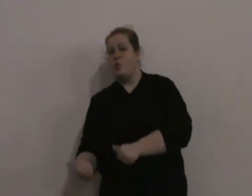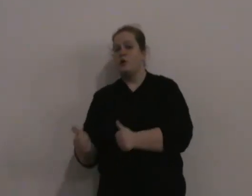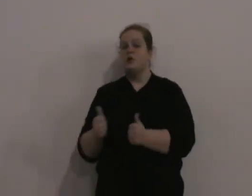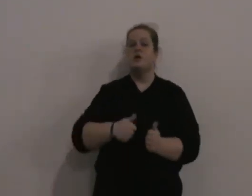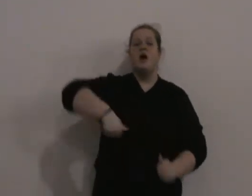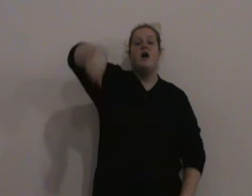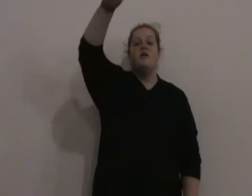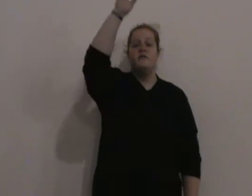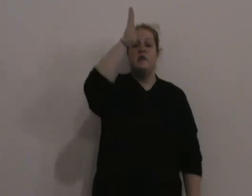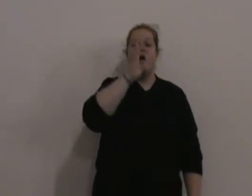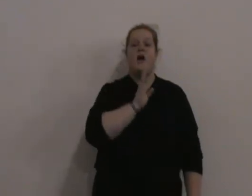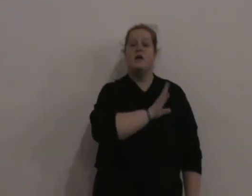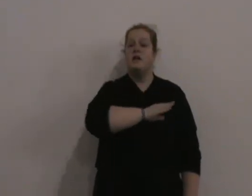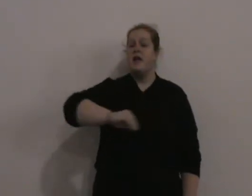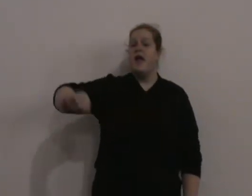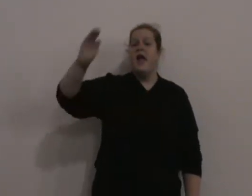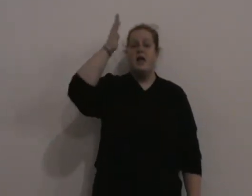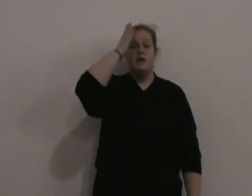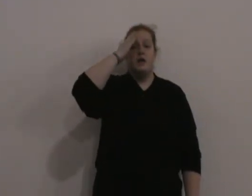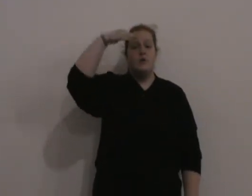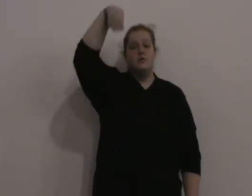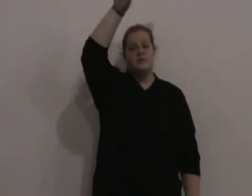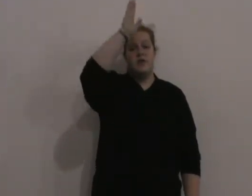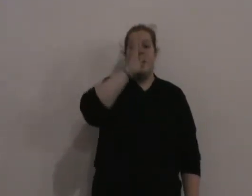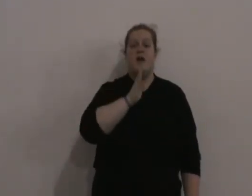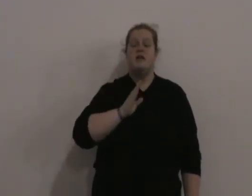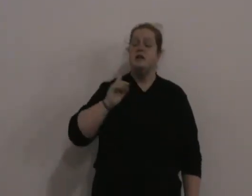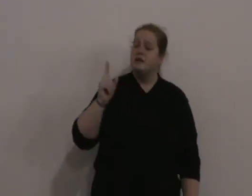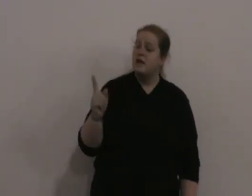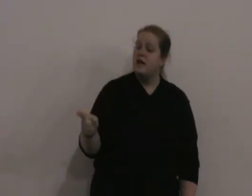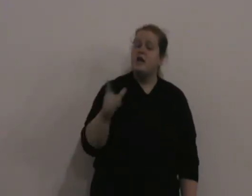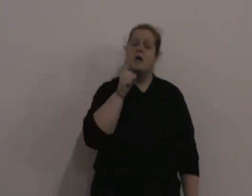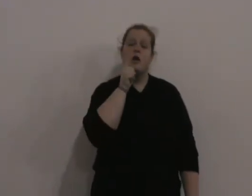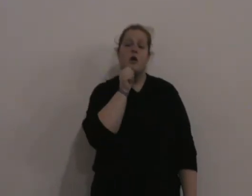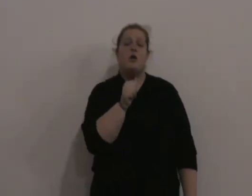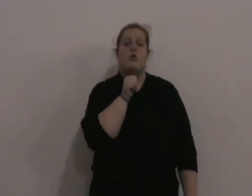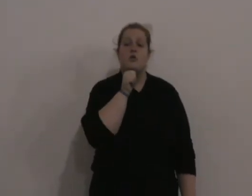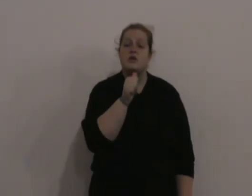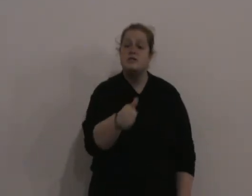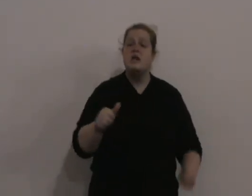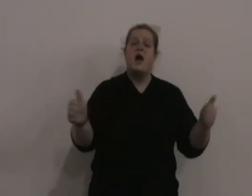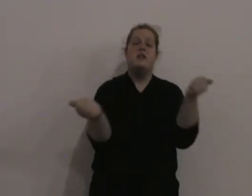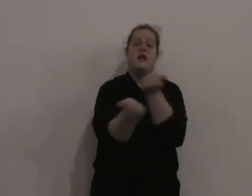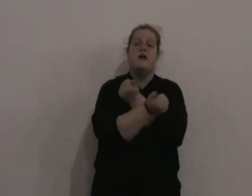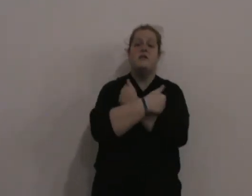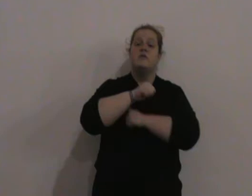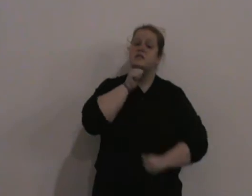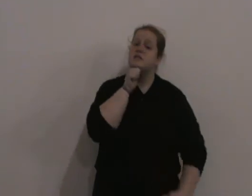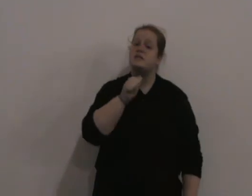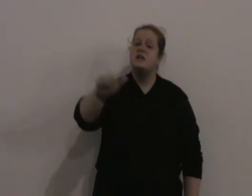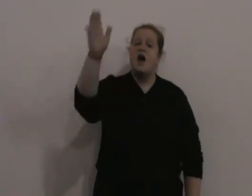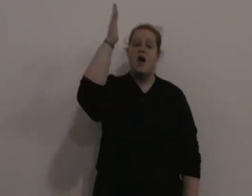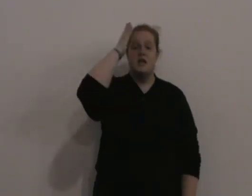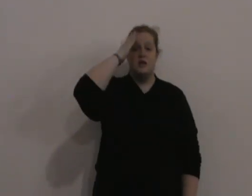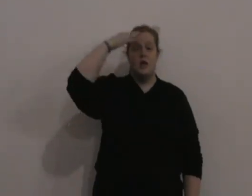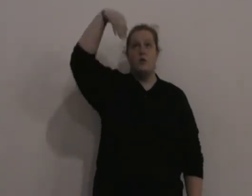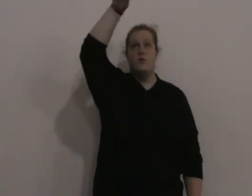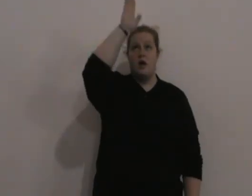born of God and knows God. He who does not love does not know